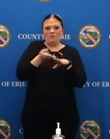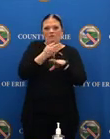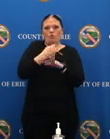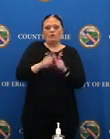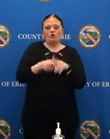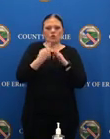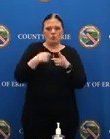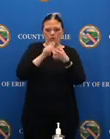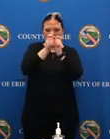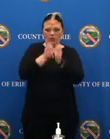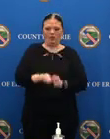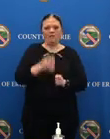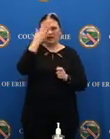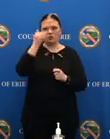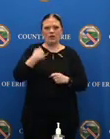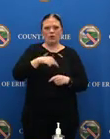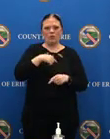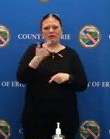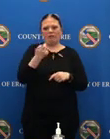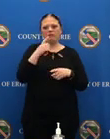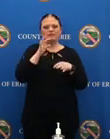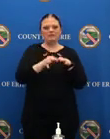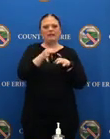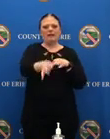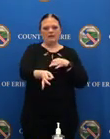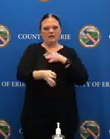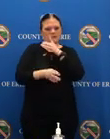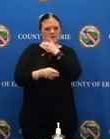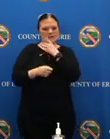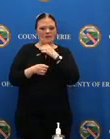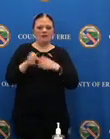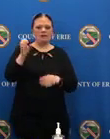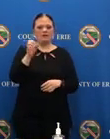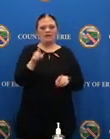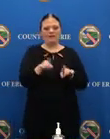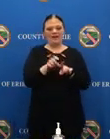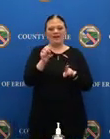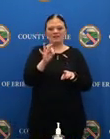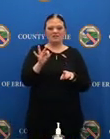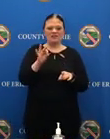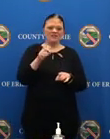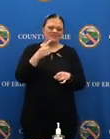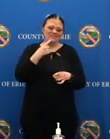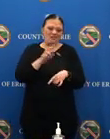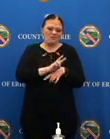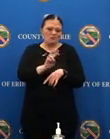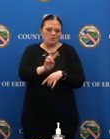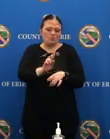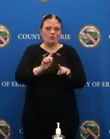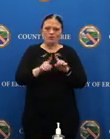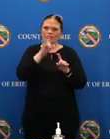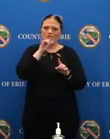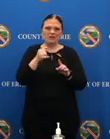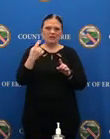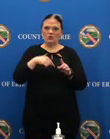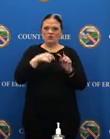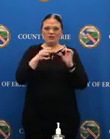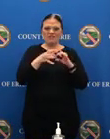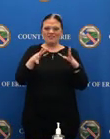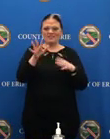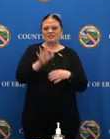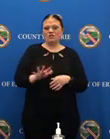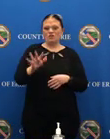some changes up here, and that's why we're a little delayed. As of really, it says 2 p.m., but as of when we released it at